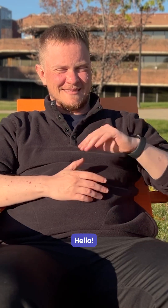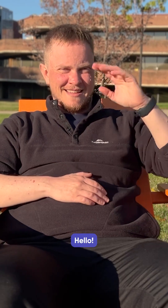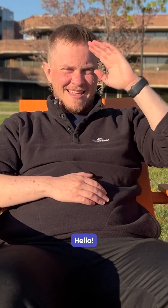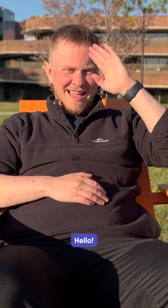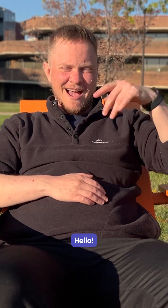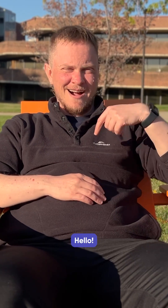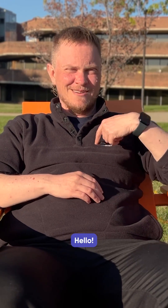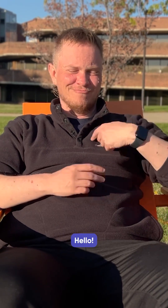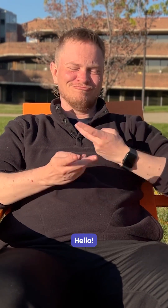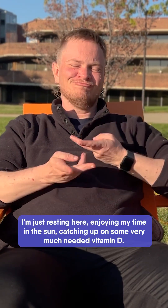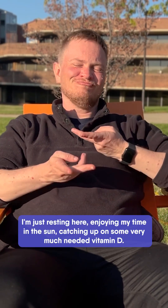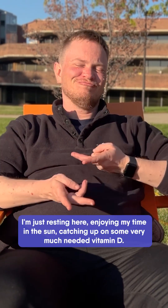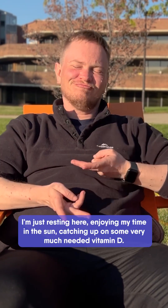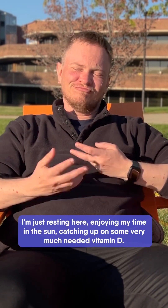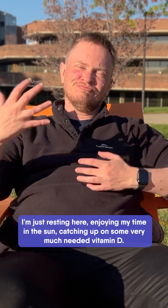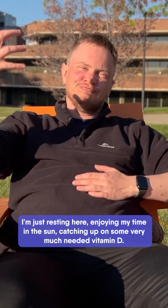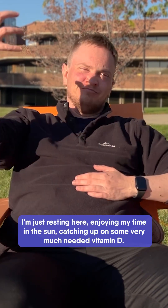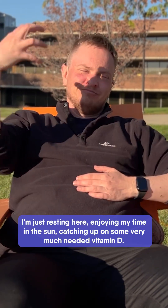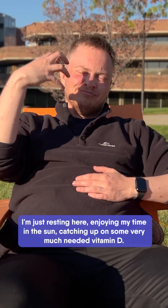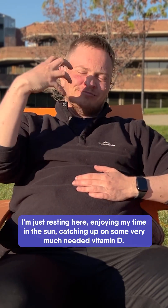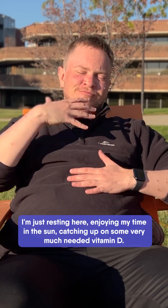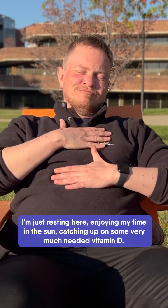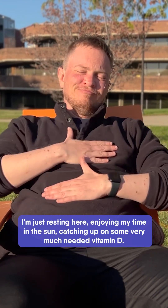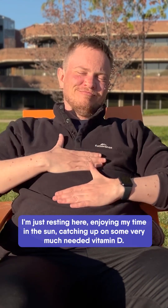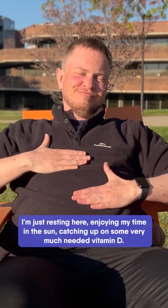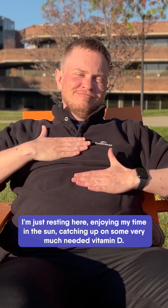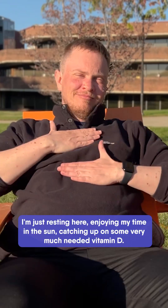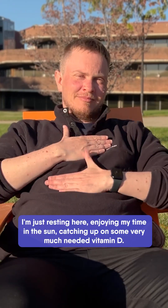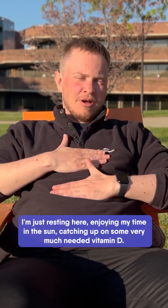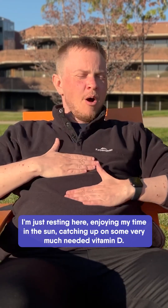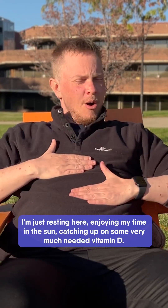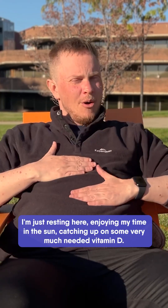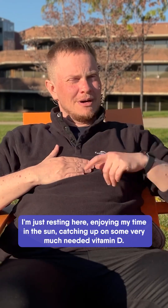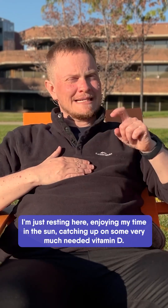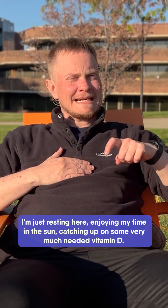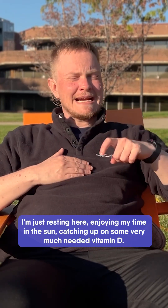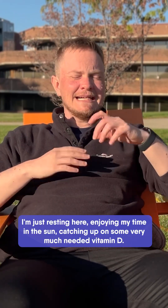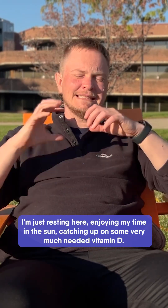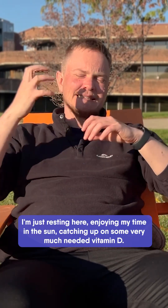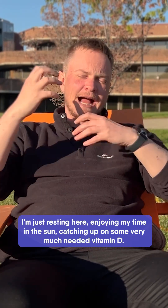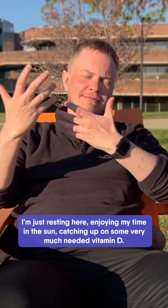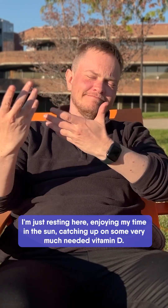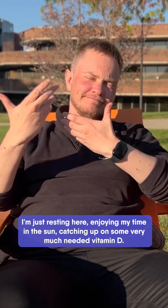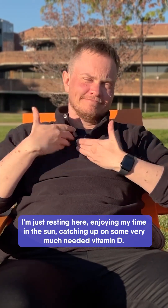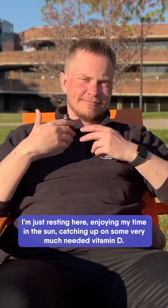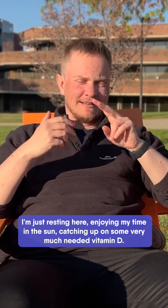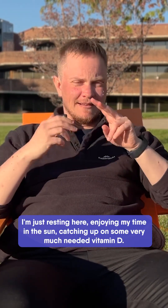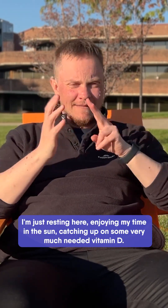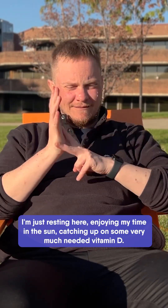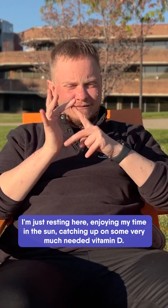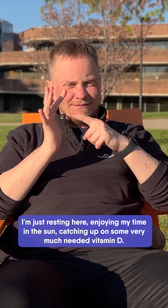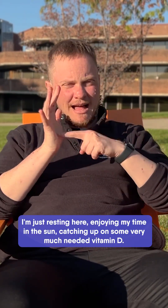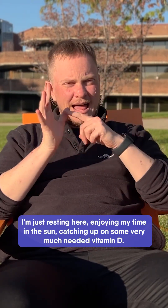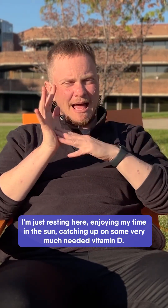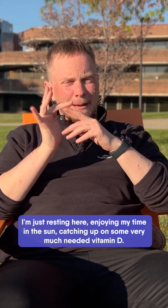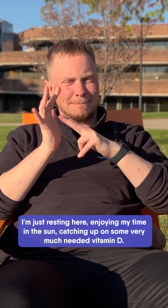Hello. I'm just resting here, enjoying my time in the sun, catching up on some very much needed vitamin